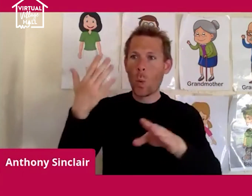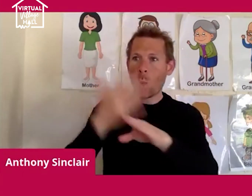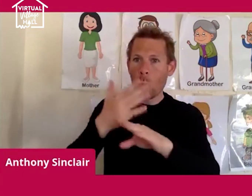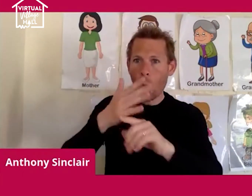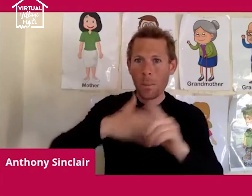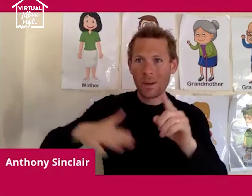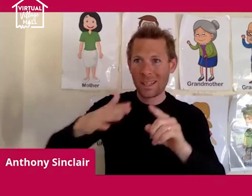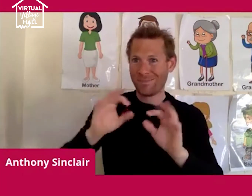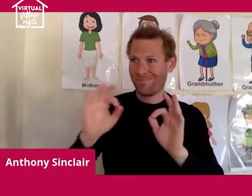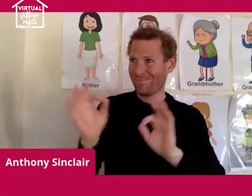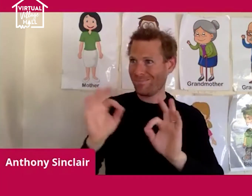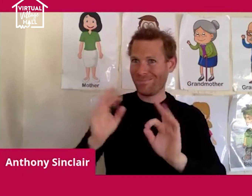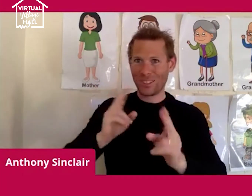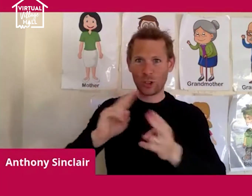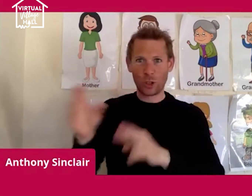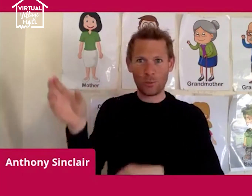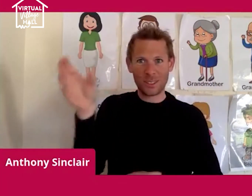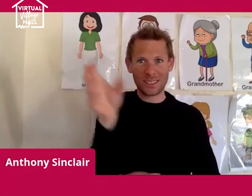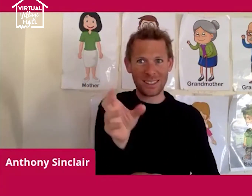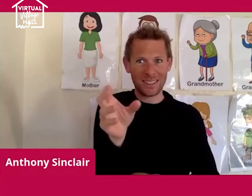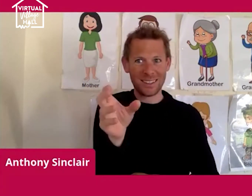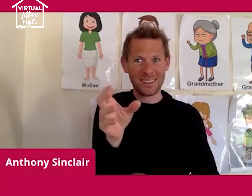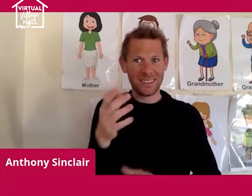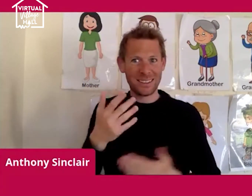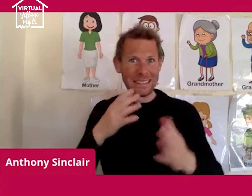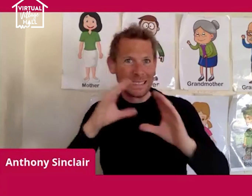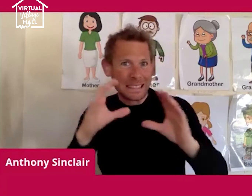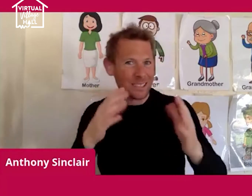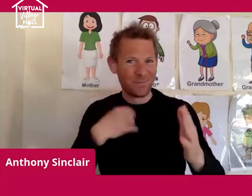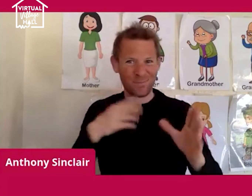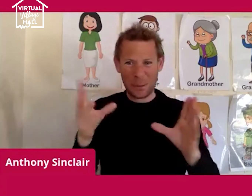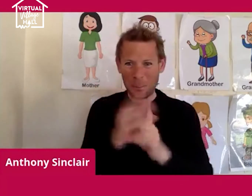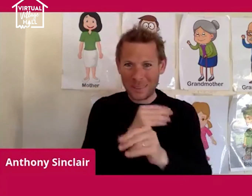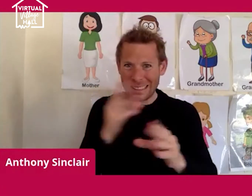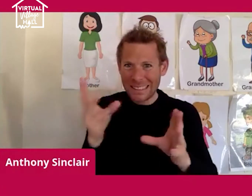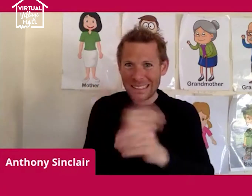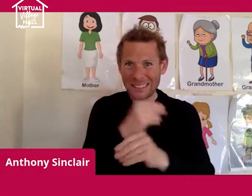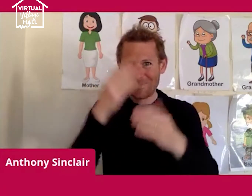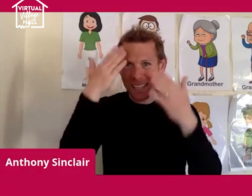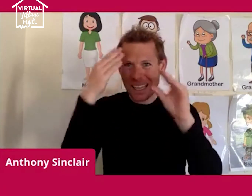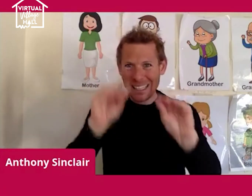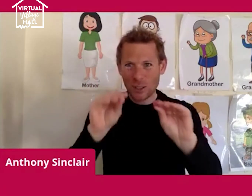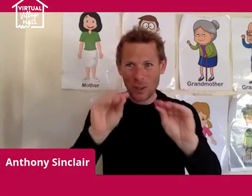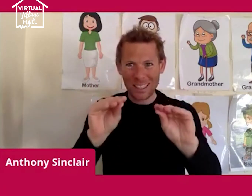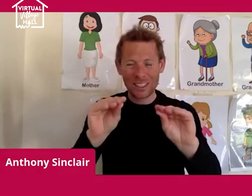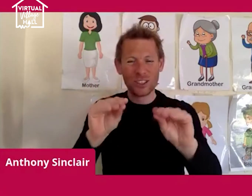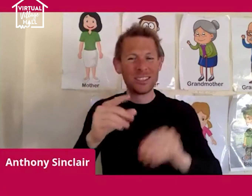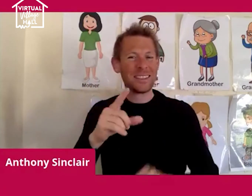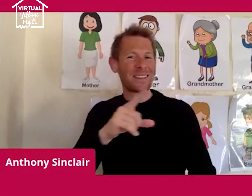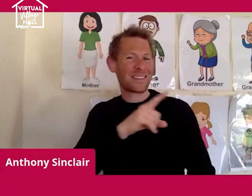into university or even your workplace and having no interpreter to support you as a deaf person? You'd be missing out on so